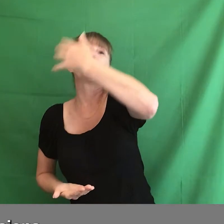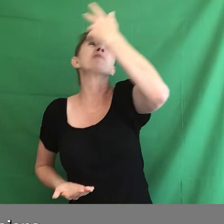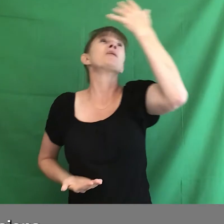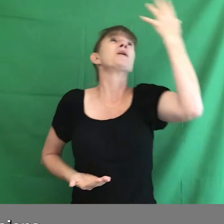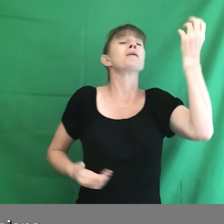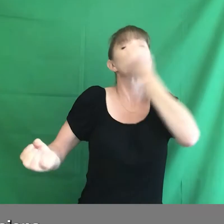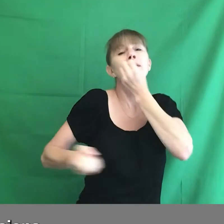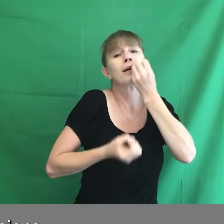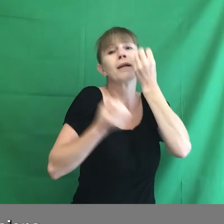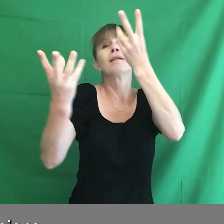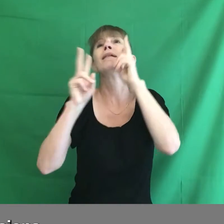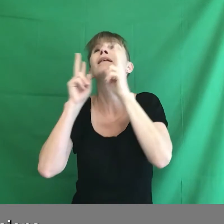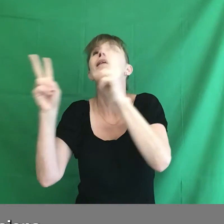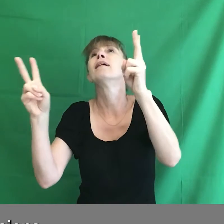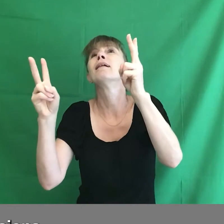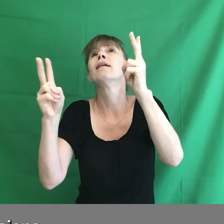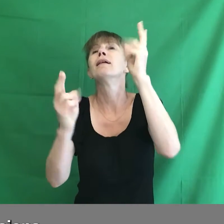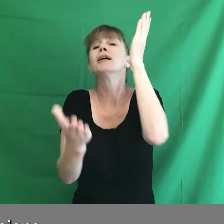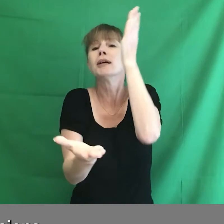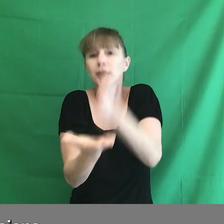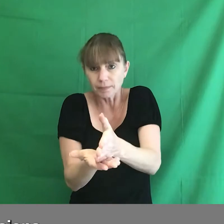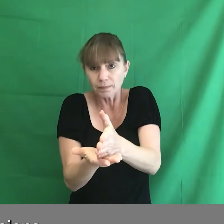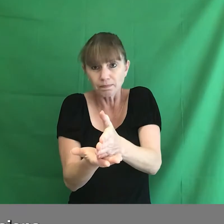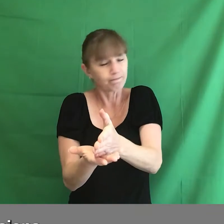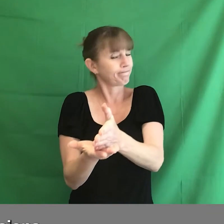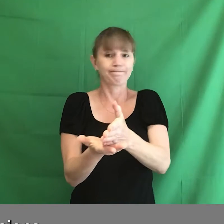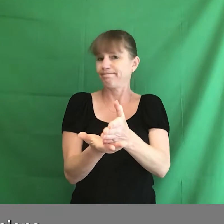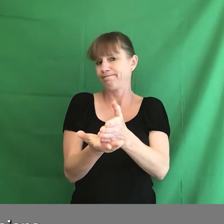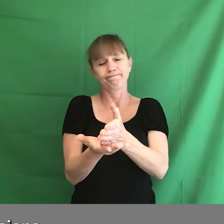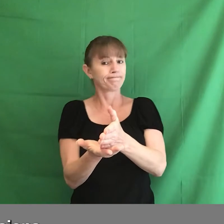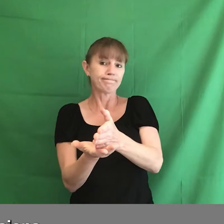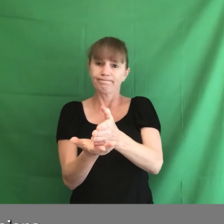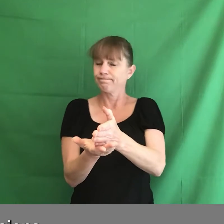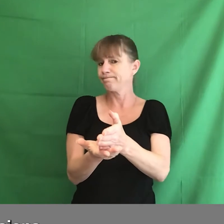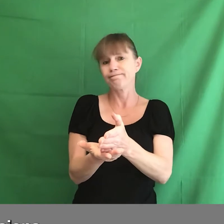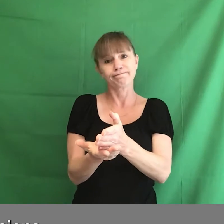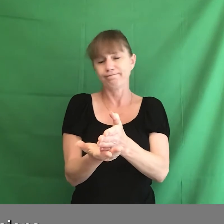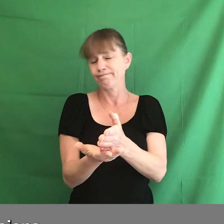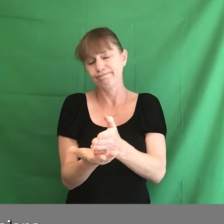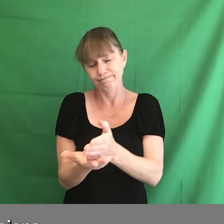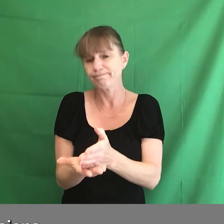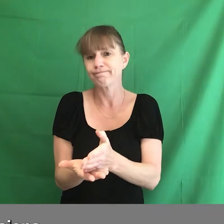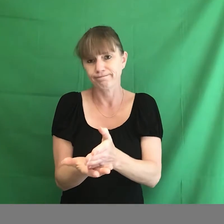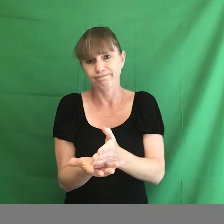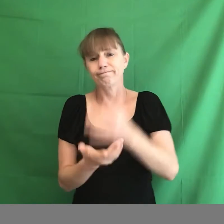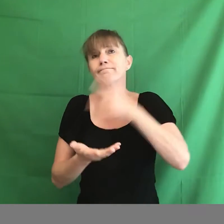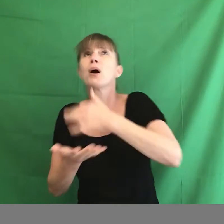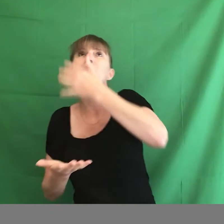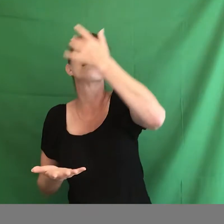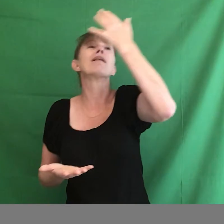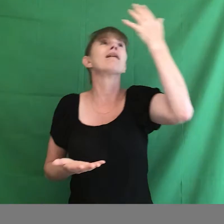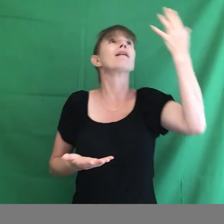visions. Rainbows are visions, but only illusions,